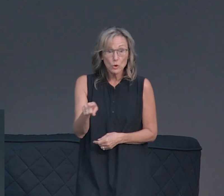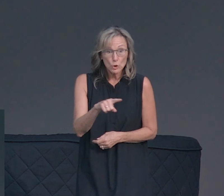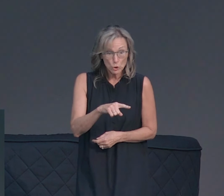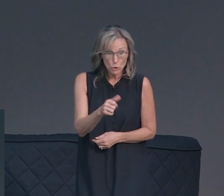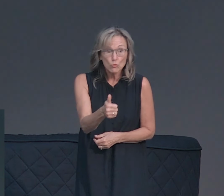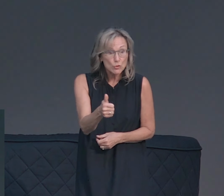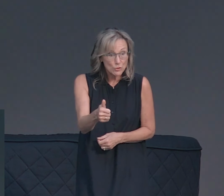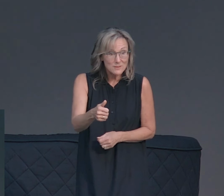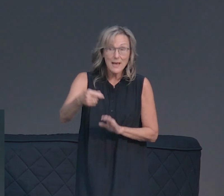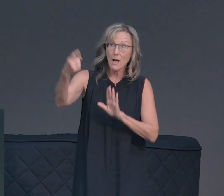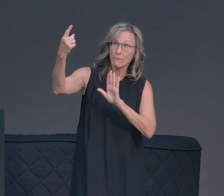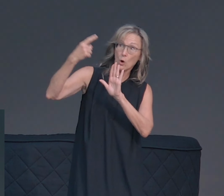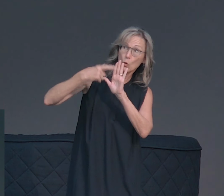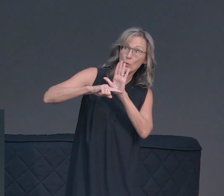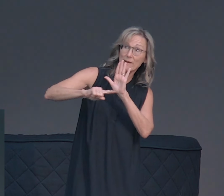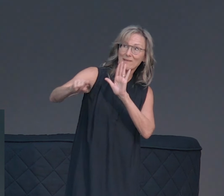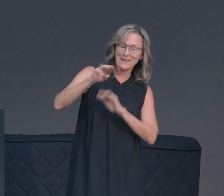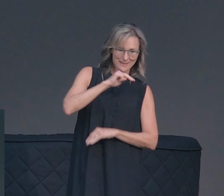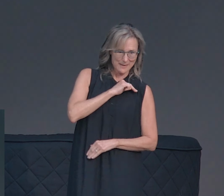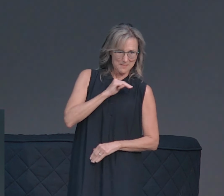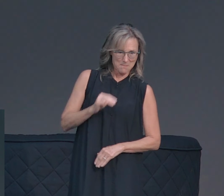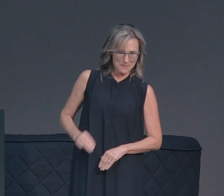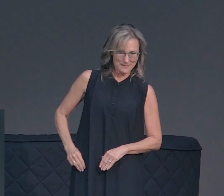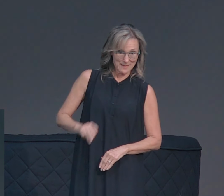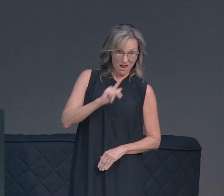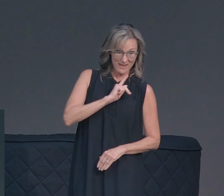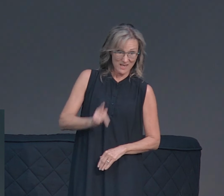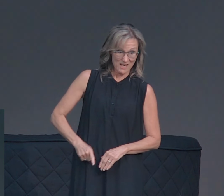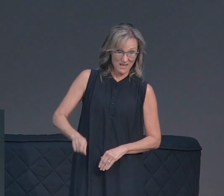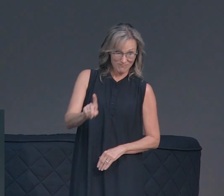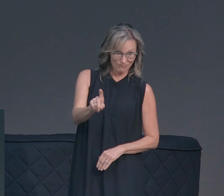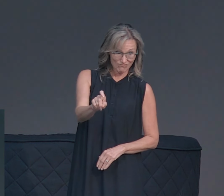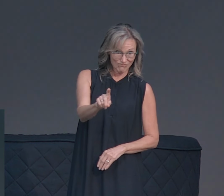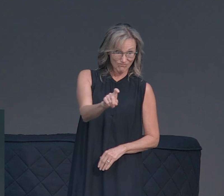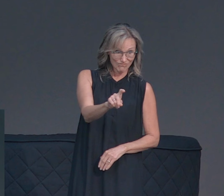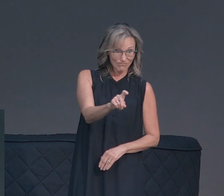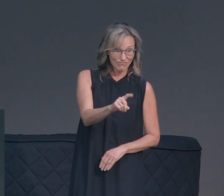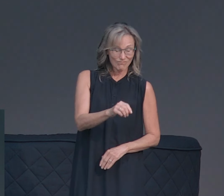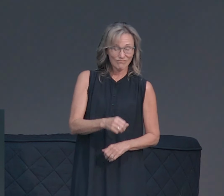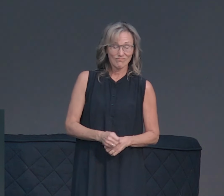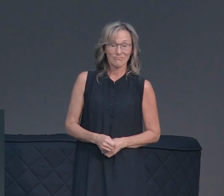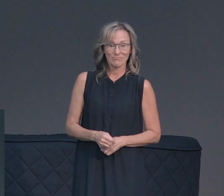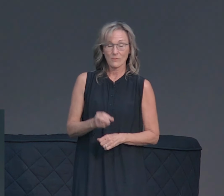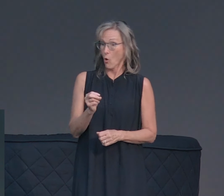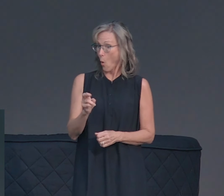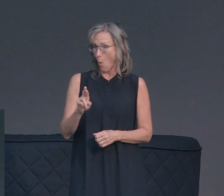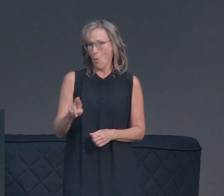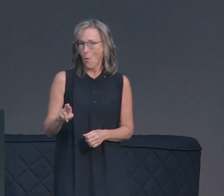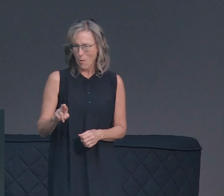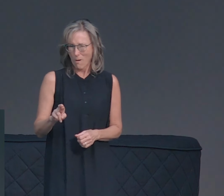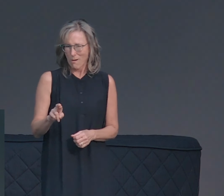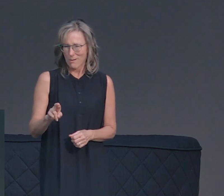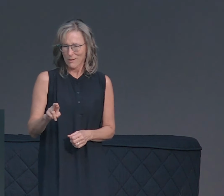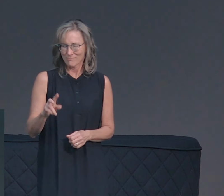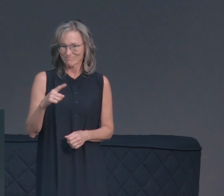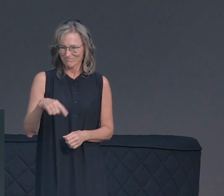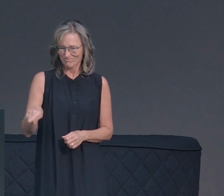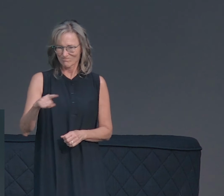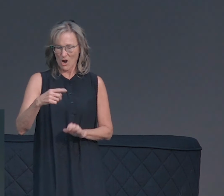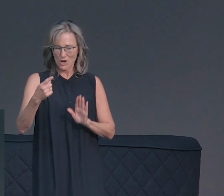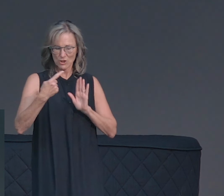reflecting the Messiah King? Or are you reflecting an image of someone